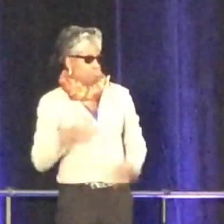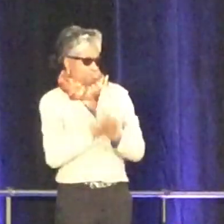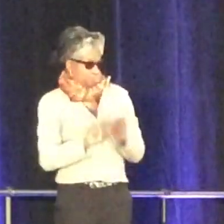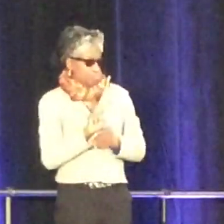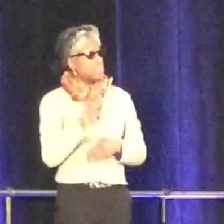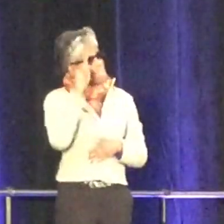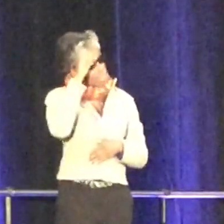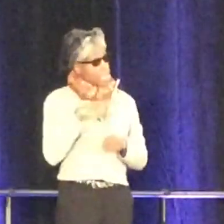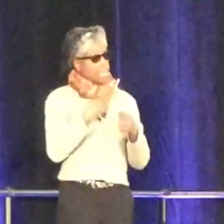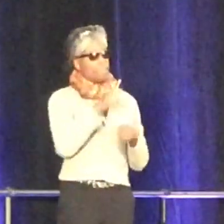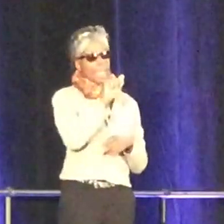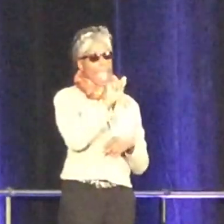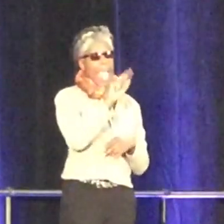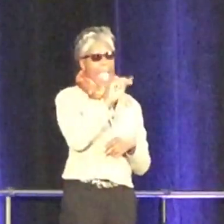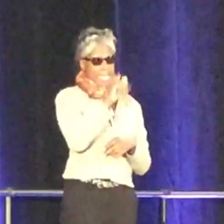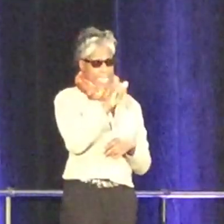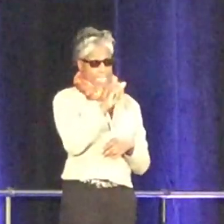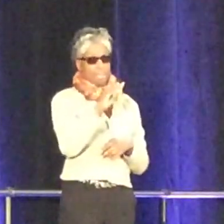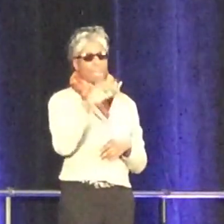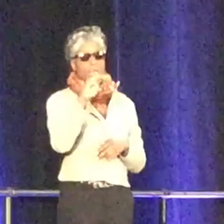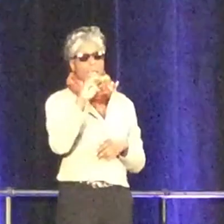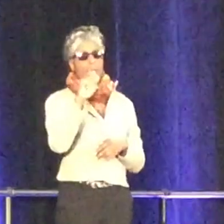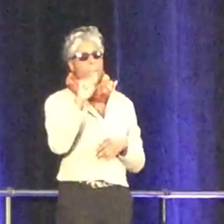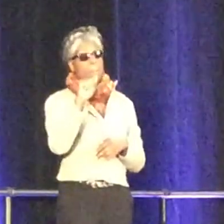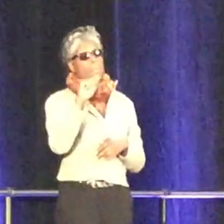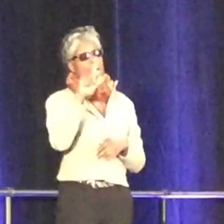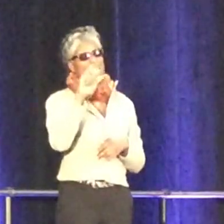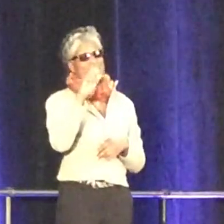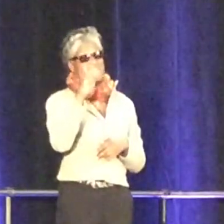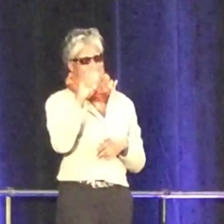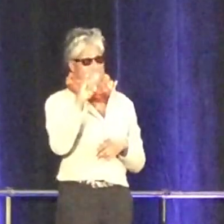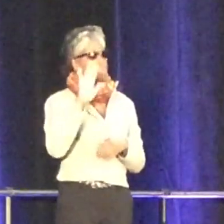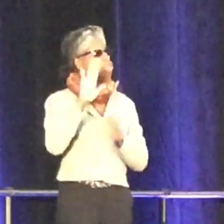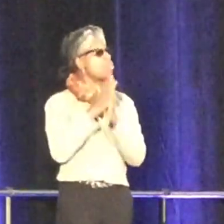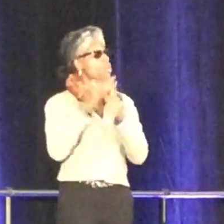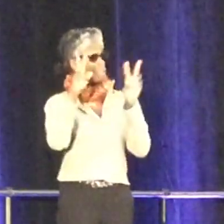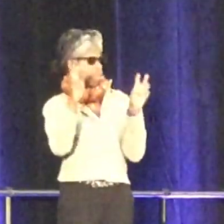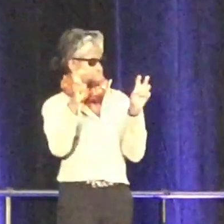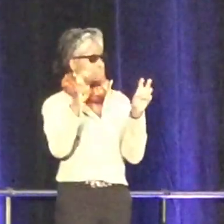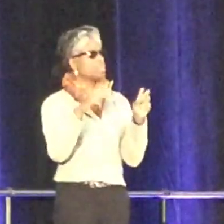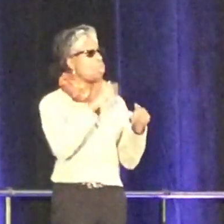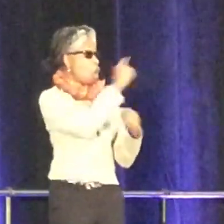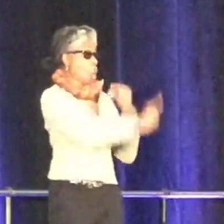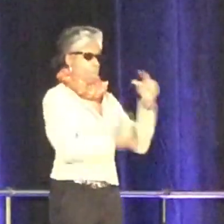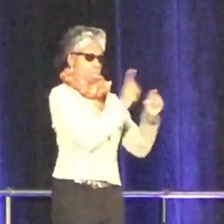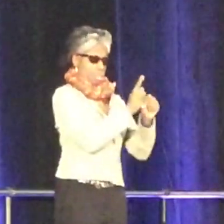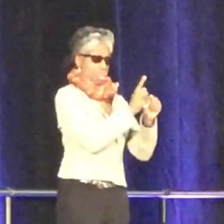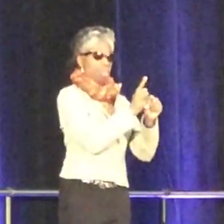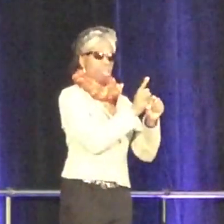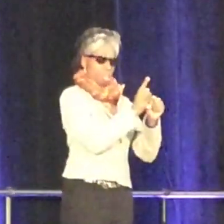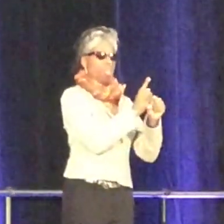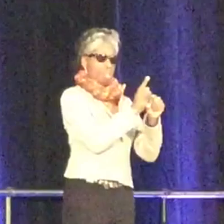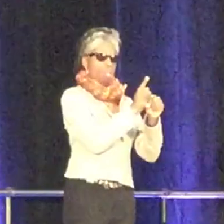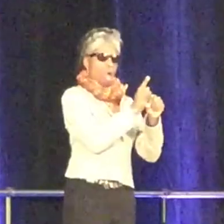okay. He wrote a book called Global Dexterity. Global Dexterity is the exact same concept as